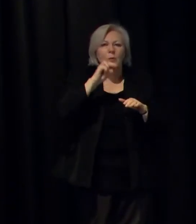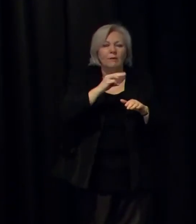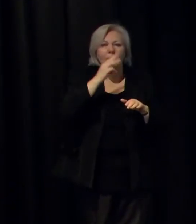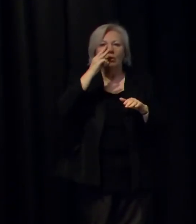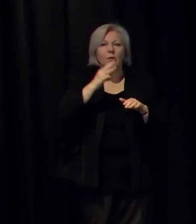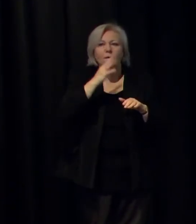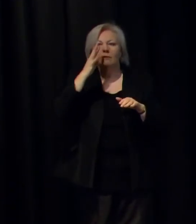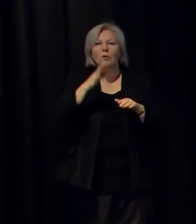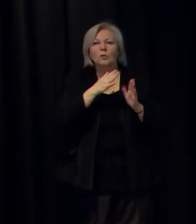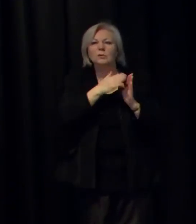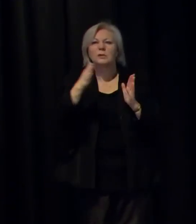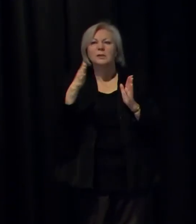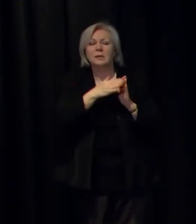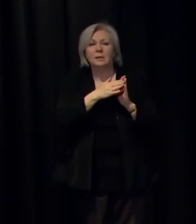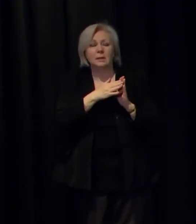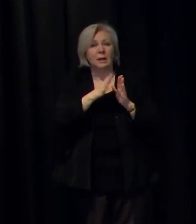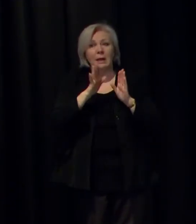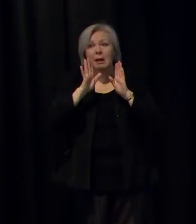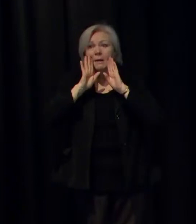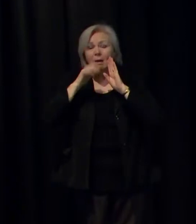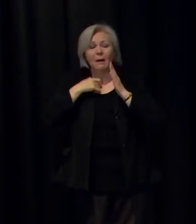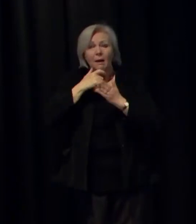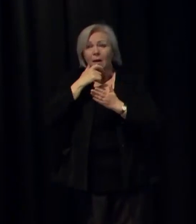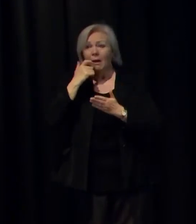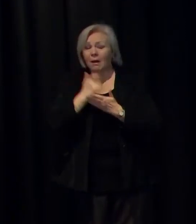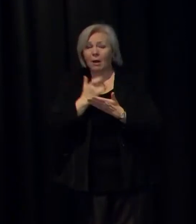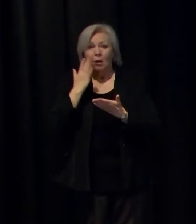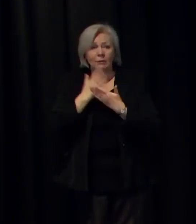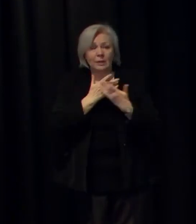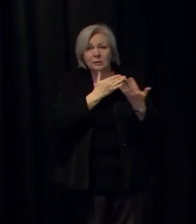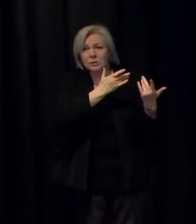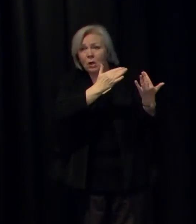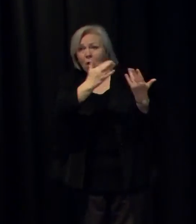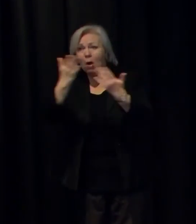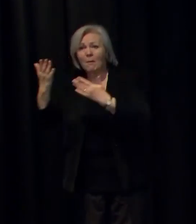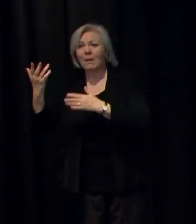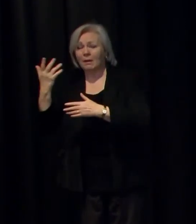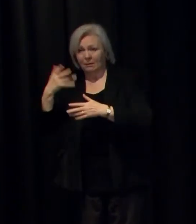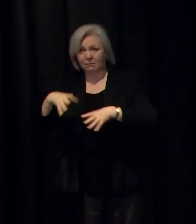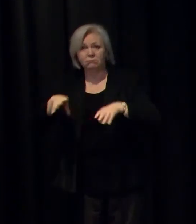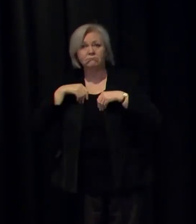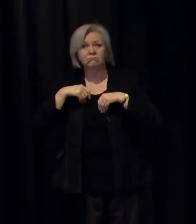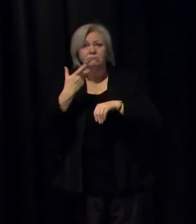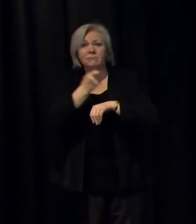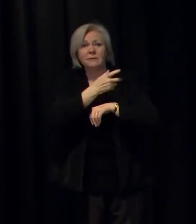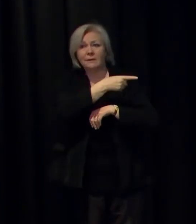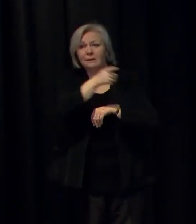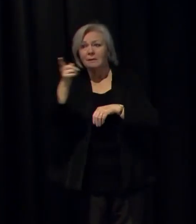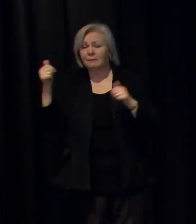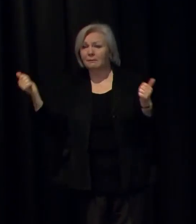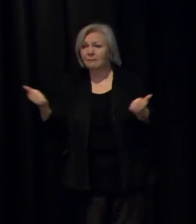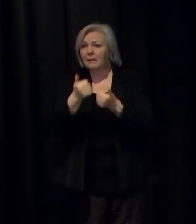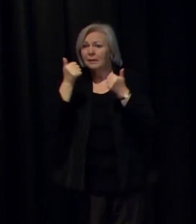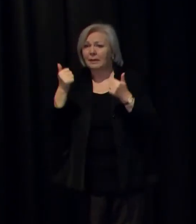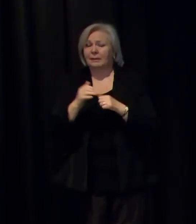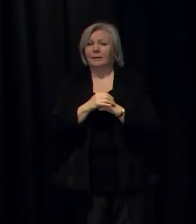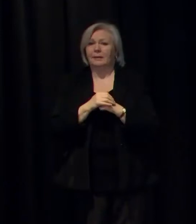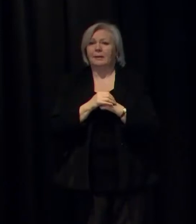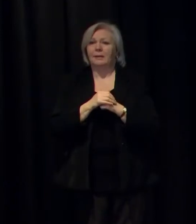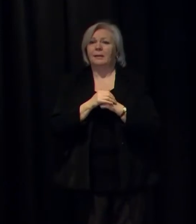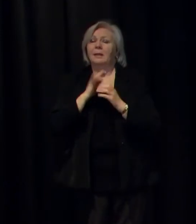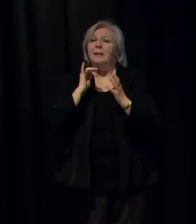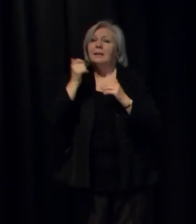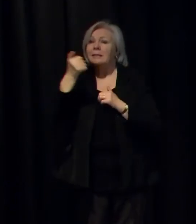the uptake. They are hot on the heels of every other age group. And we think that the 80% 16 and